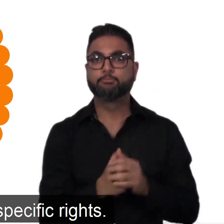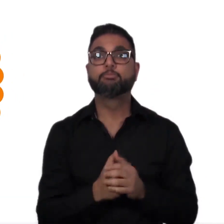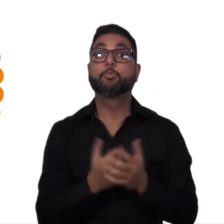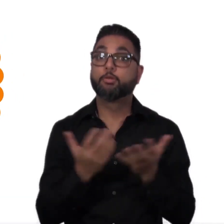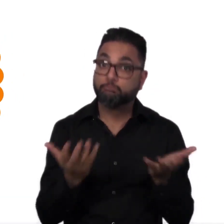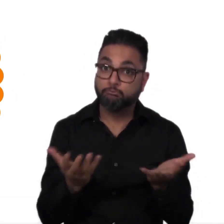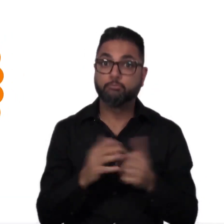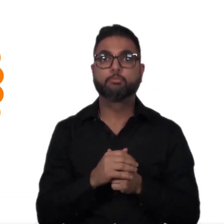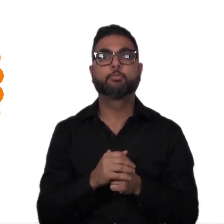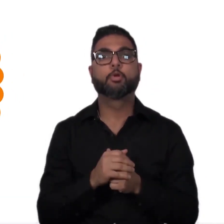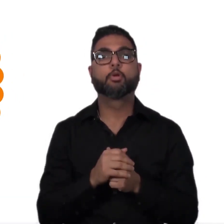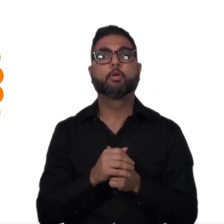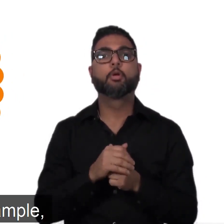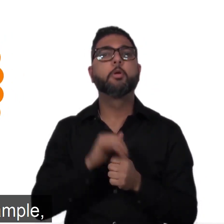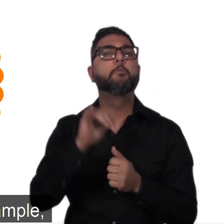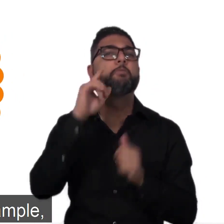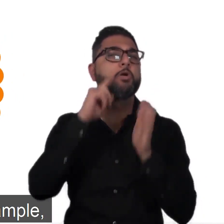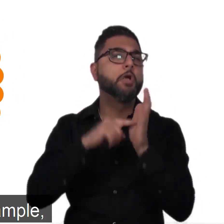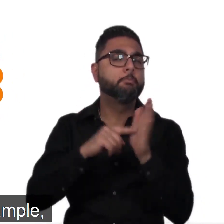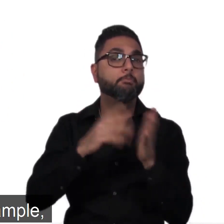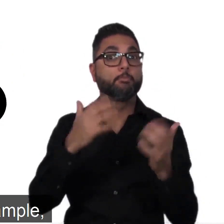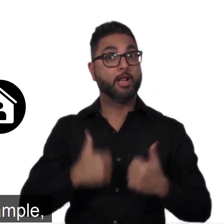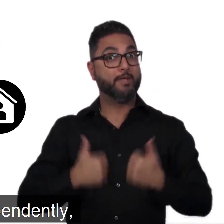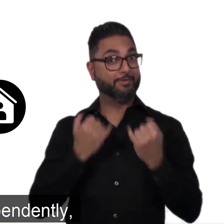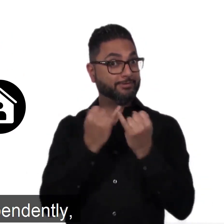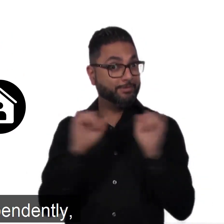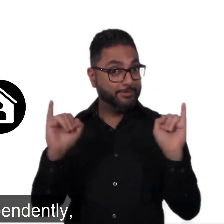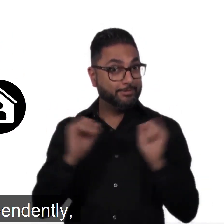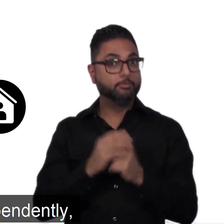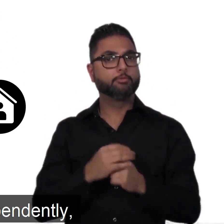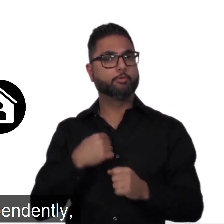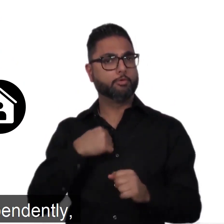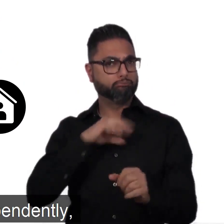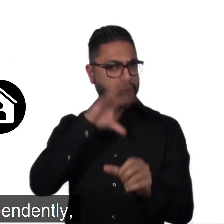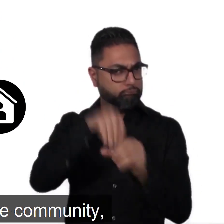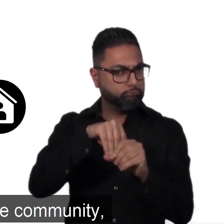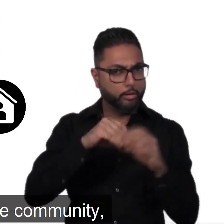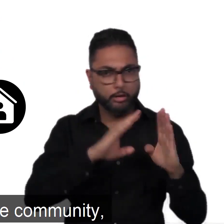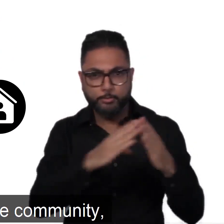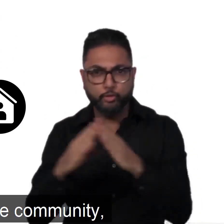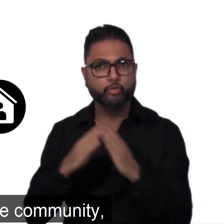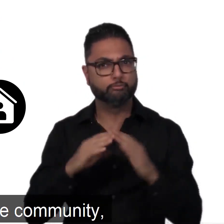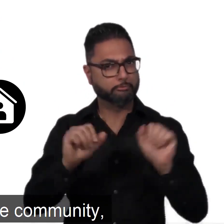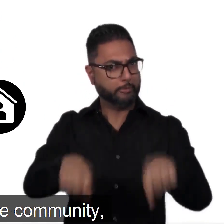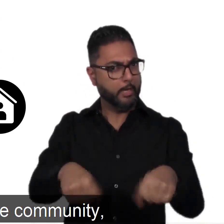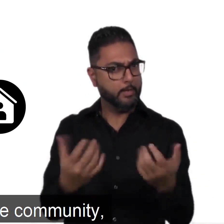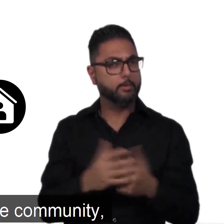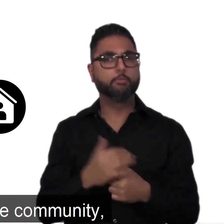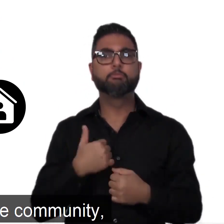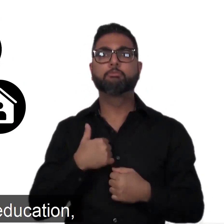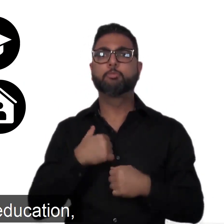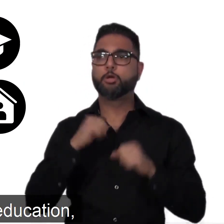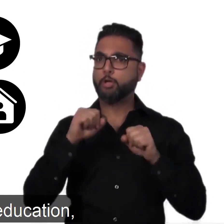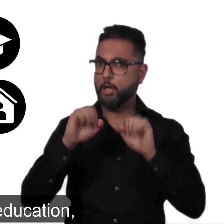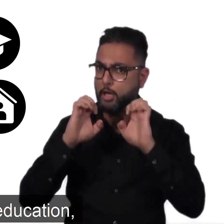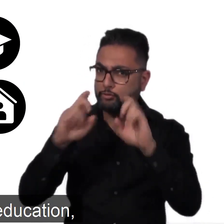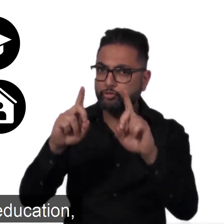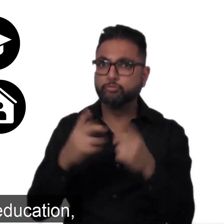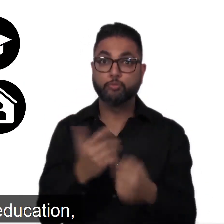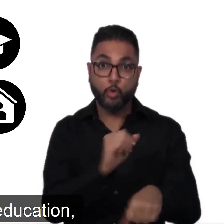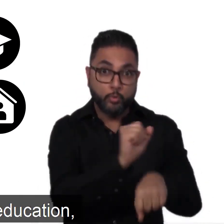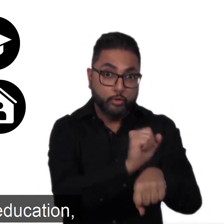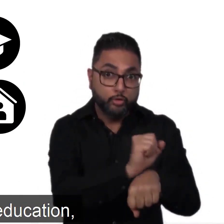rights. For example, living independently, being part of the community, getting